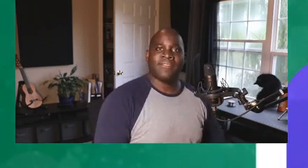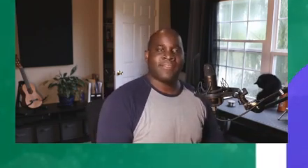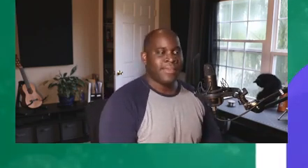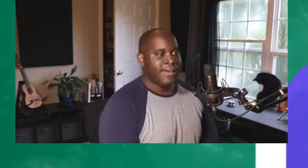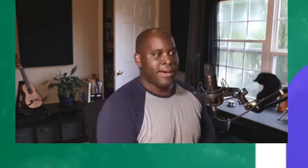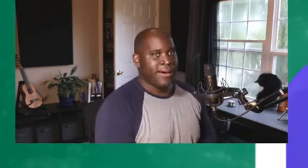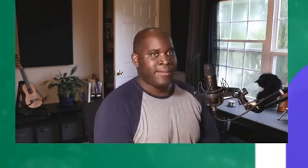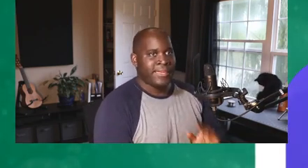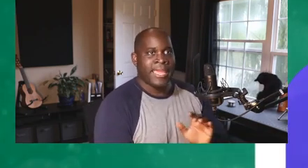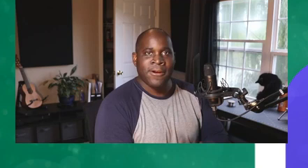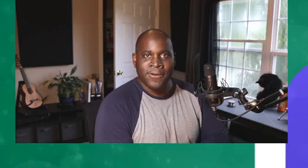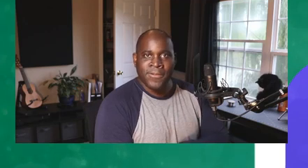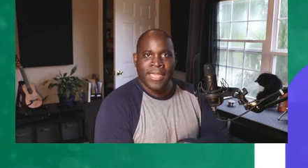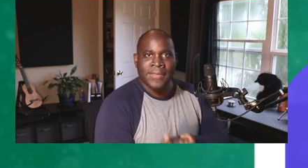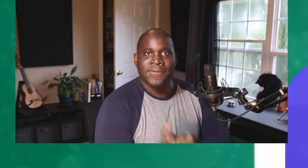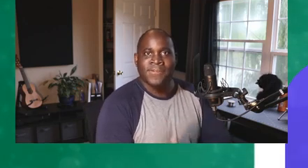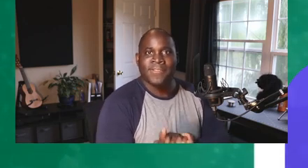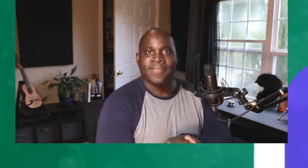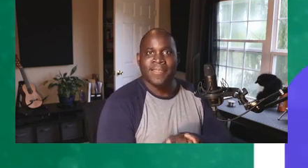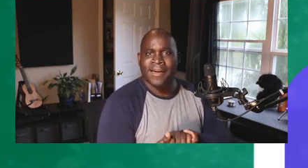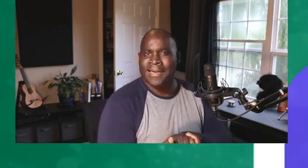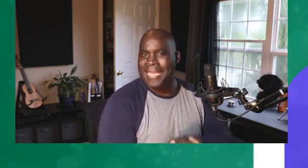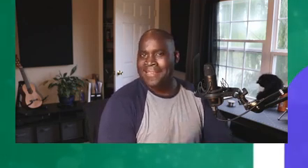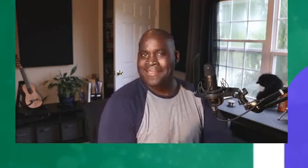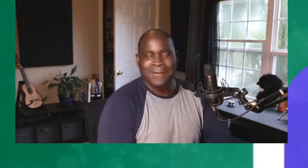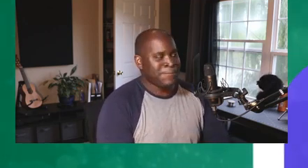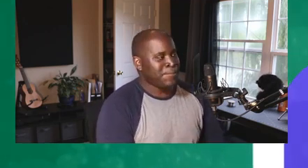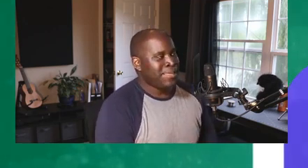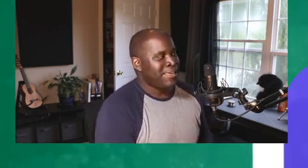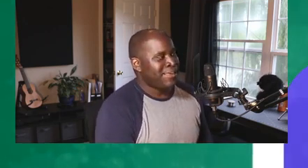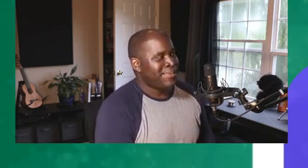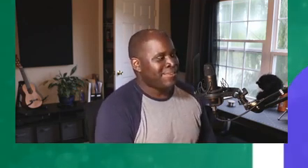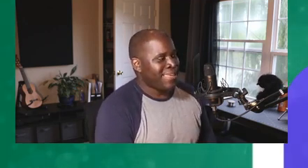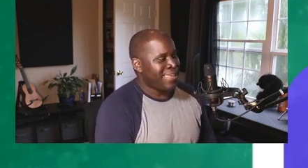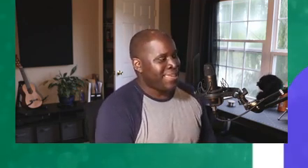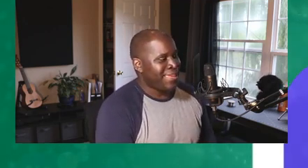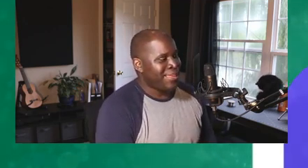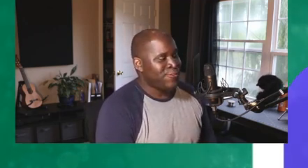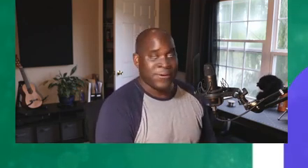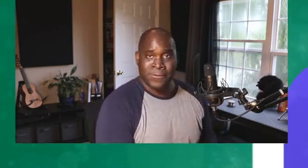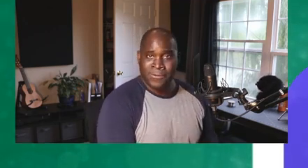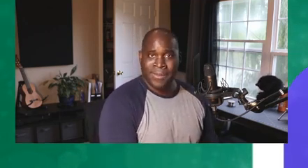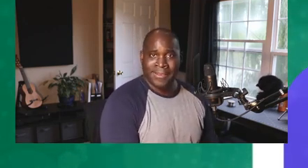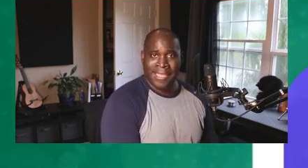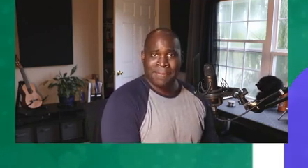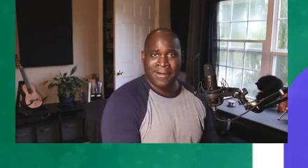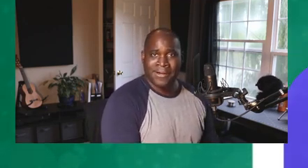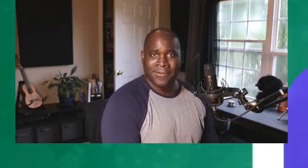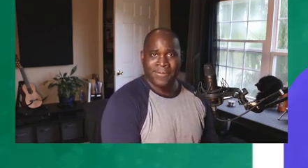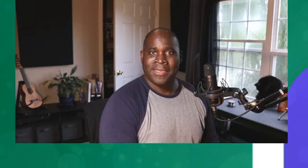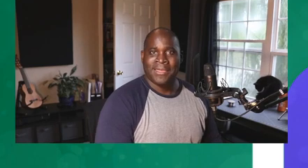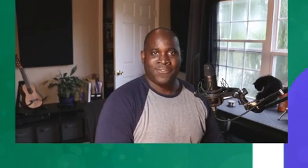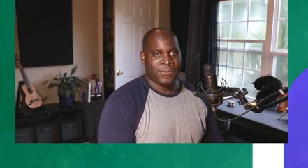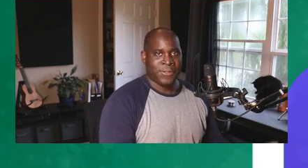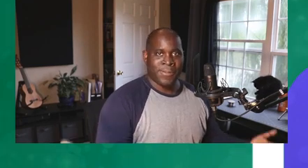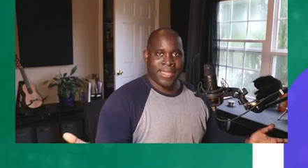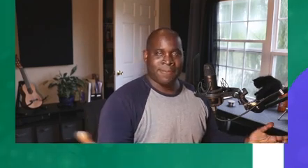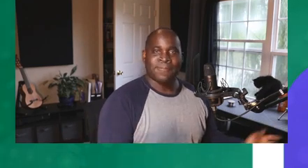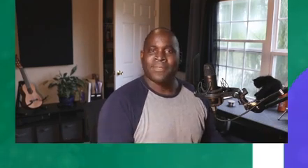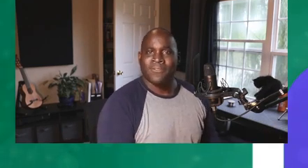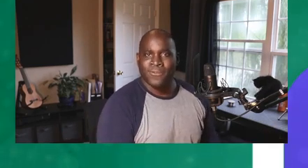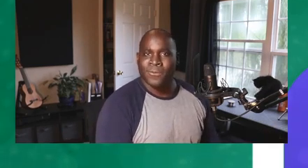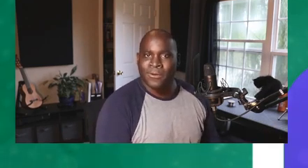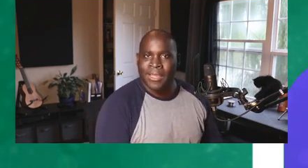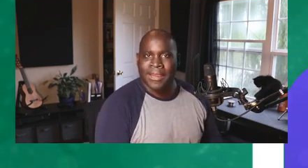Dragon Prince. The character that uses ASL is a general by the name of General